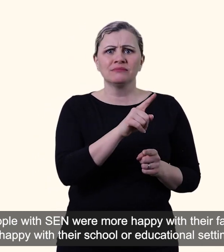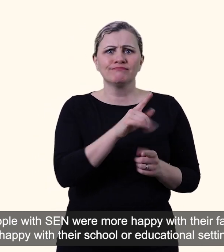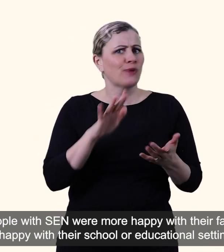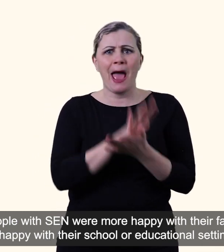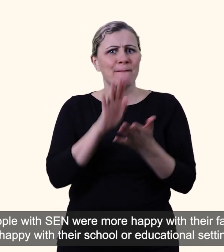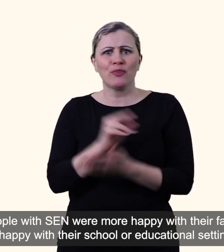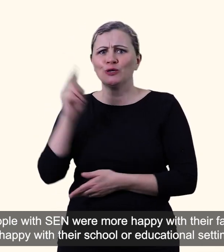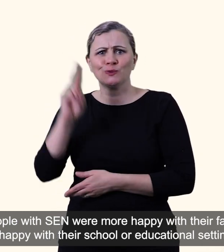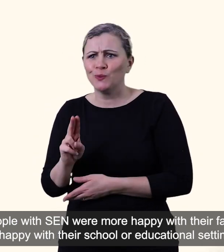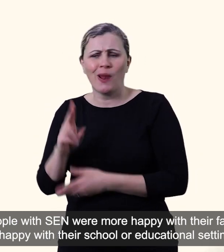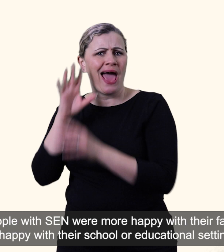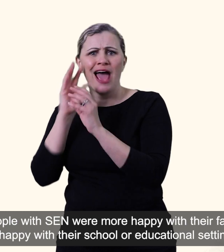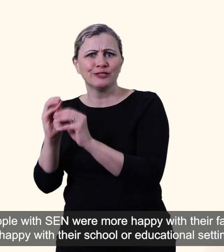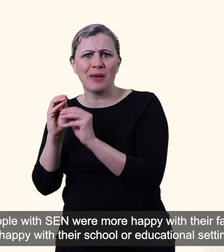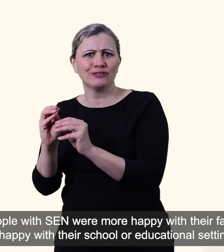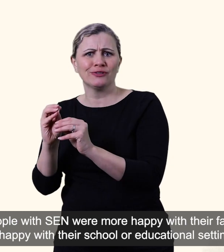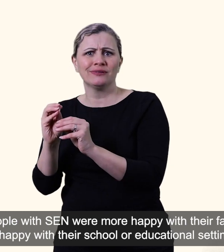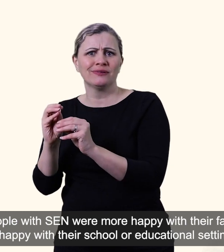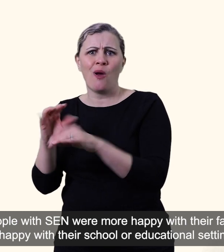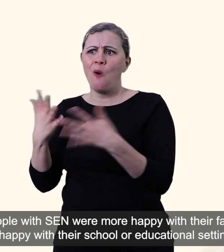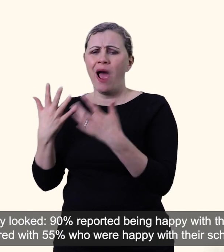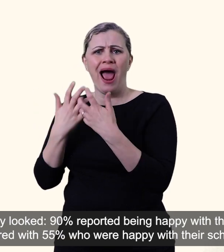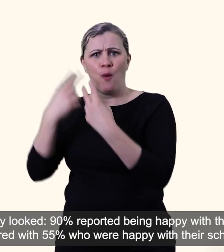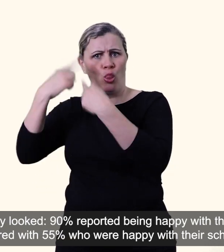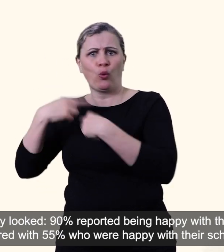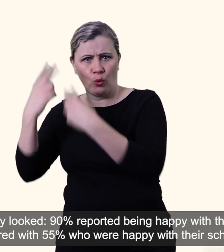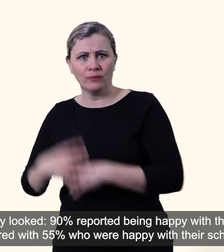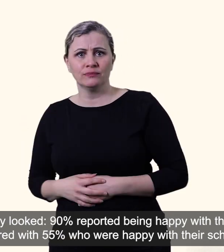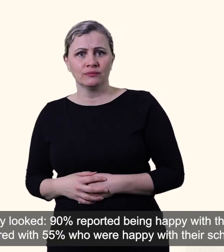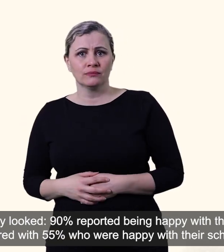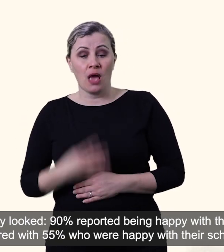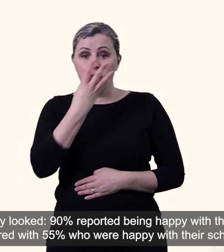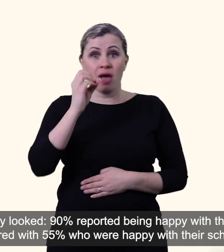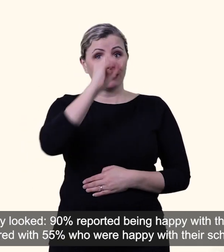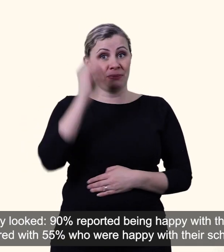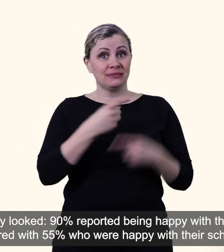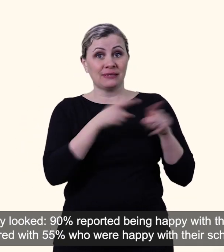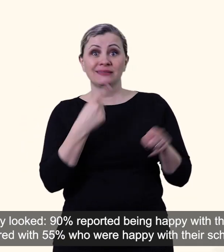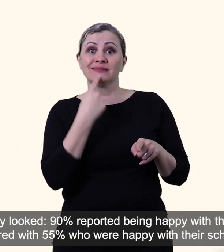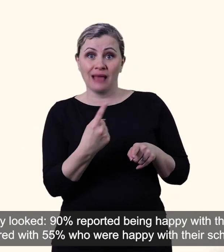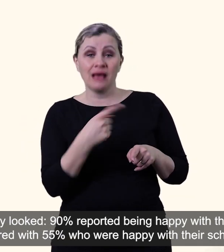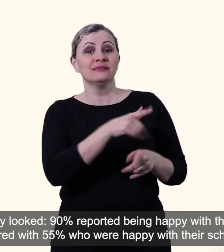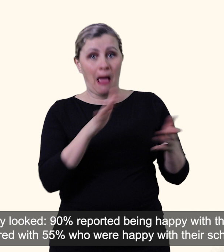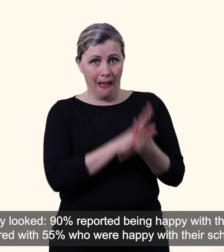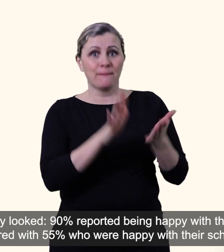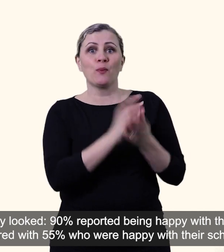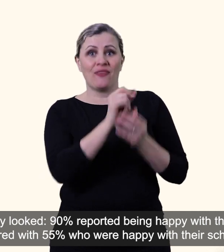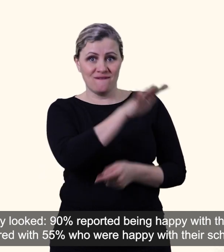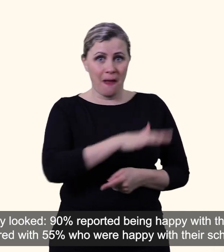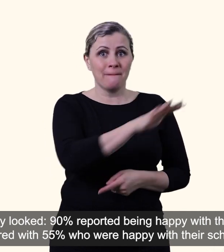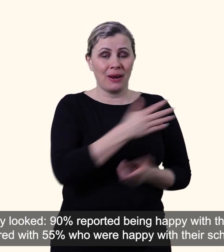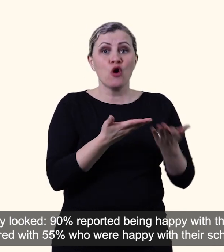their school or educational setting and how they looked. 90% reported being happy with their